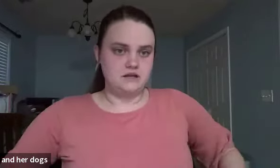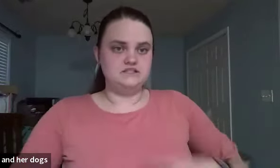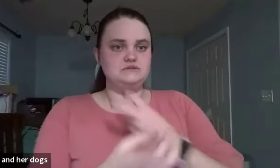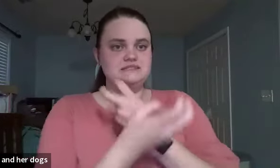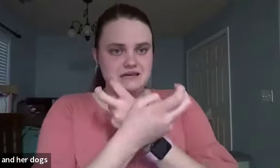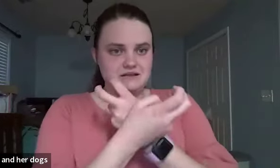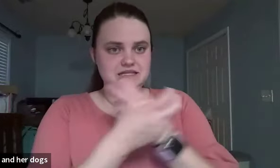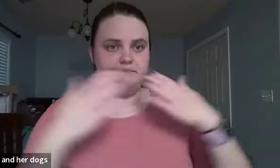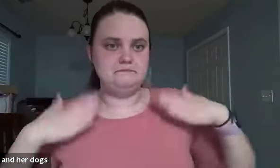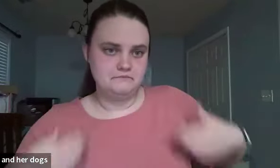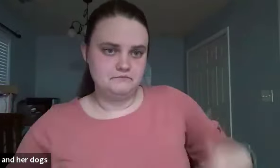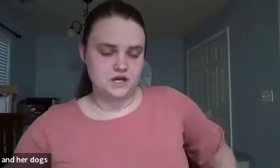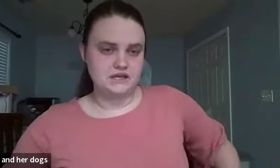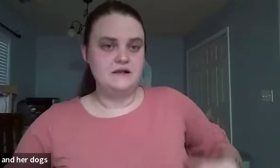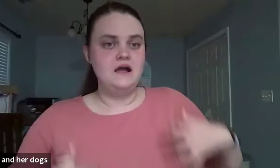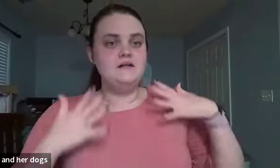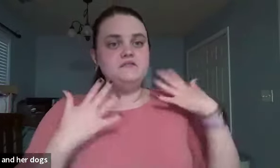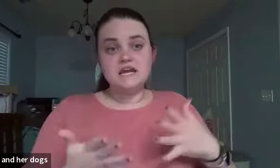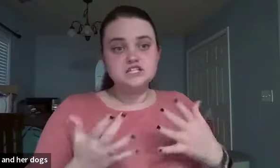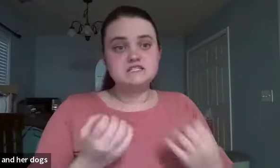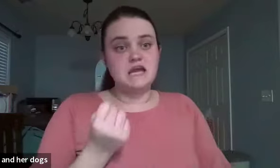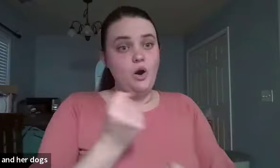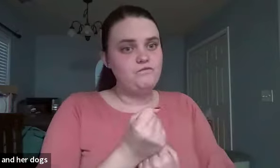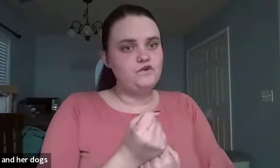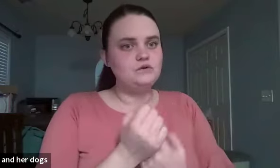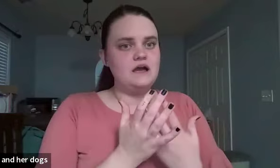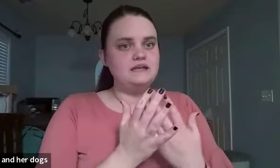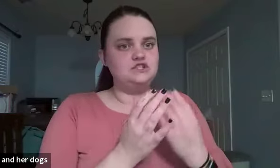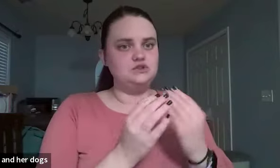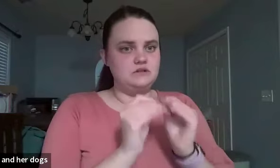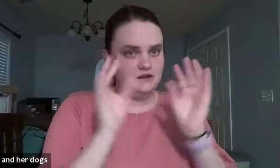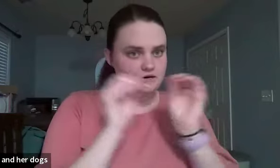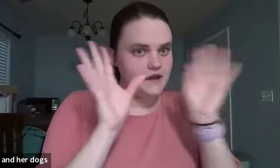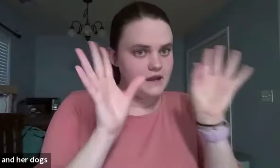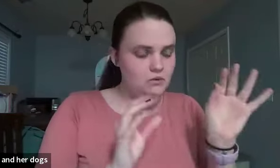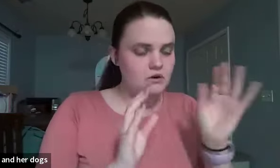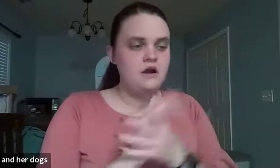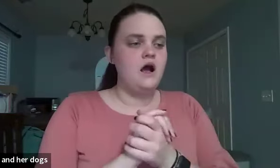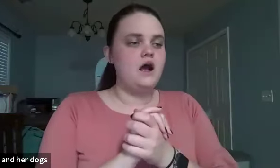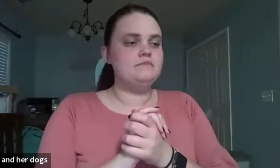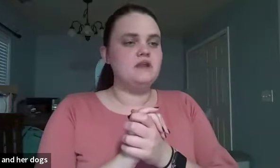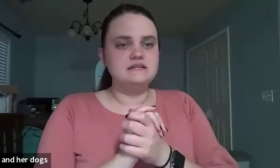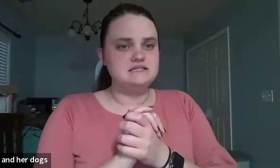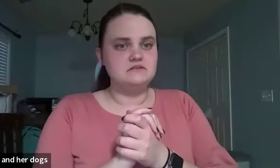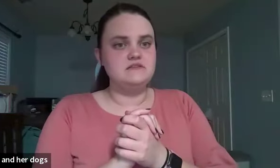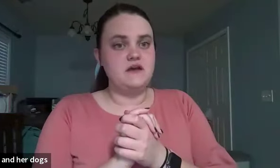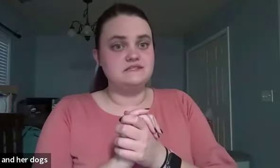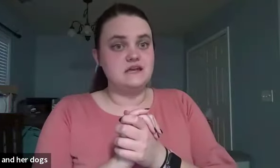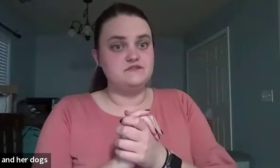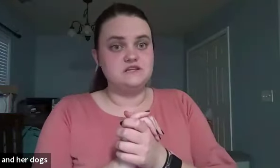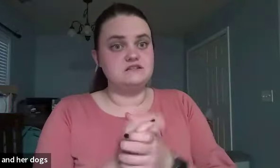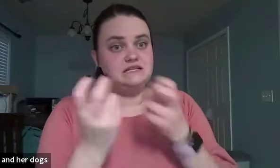Body. So skeleton, body. That's just a helpful like to clarify more. Not necessarily that the sign for skeleton